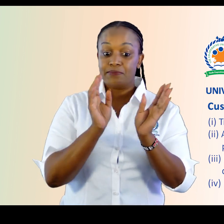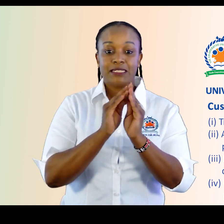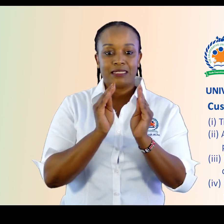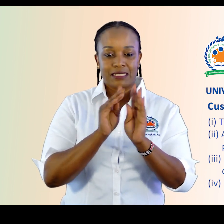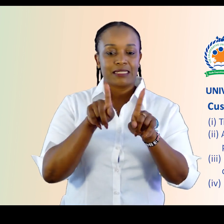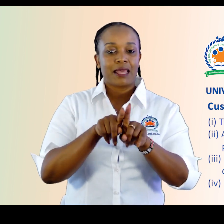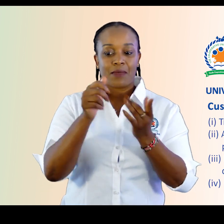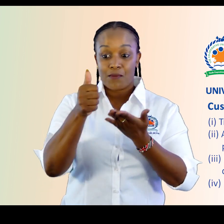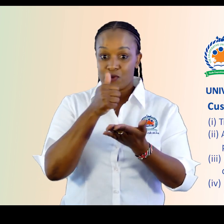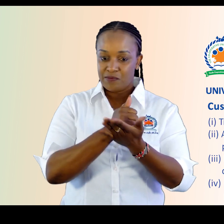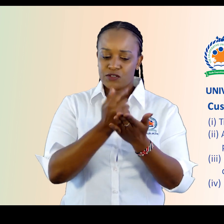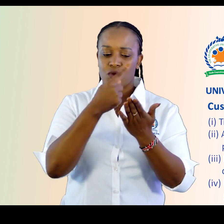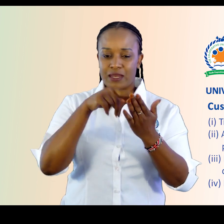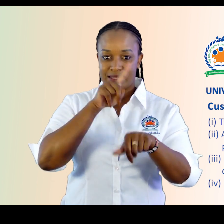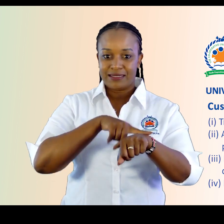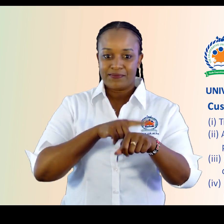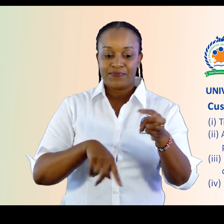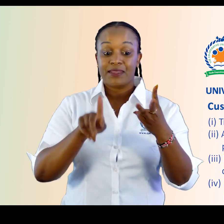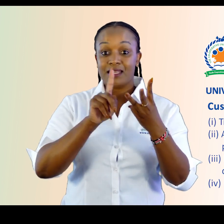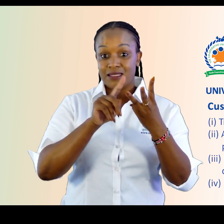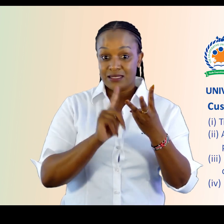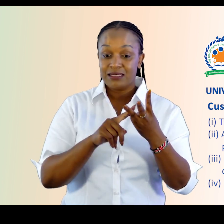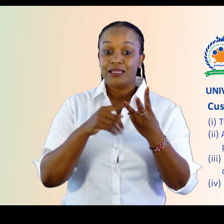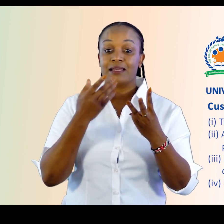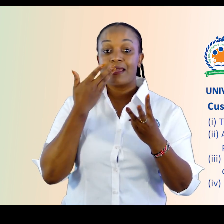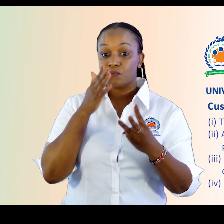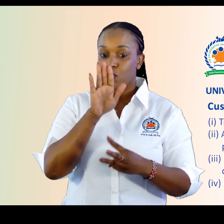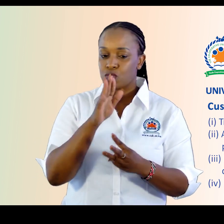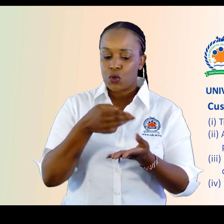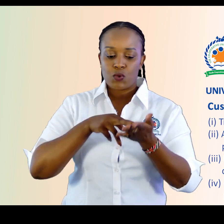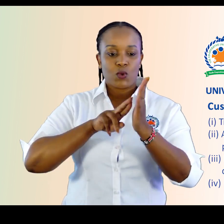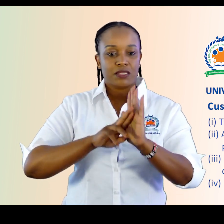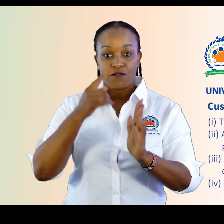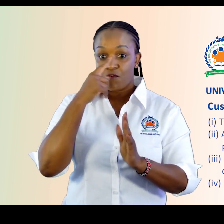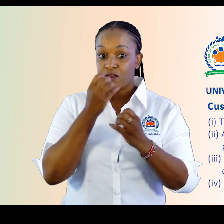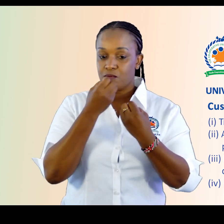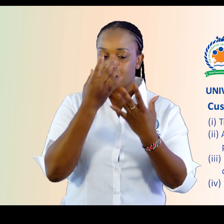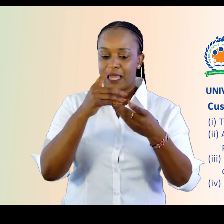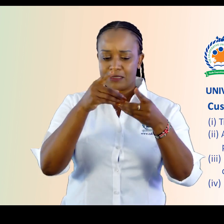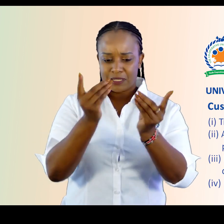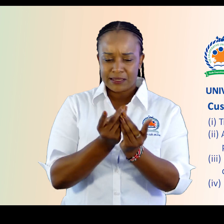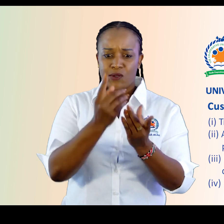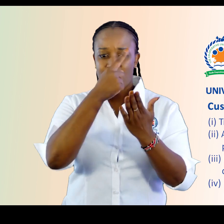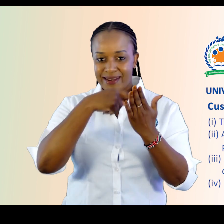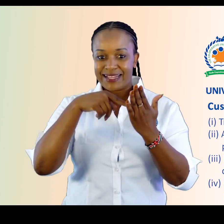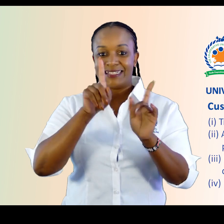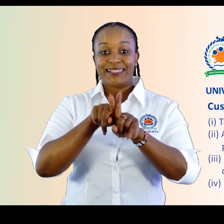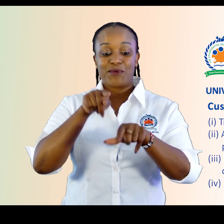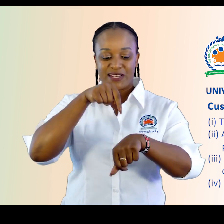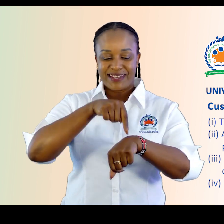and appointments punctually. 3. Respond to requests for information by the department accurately and on